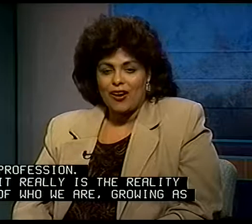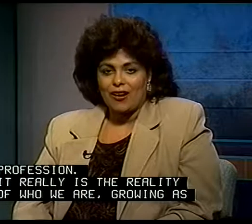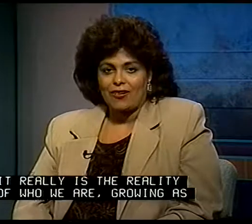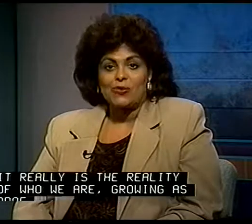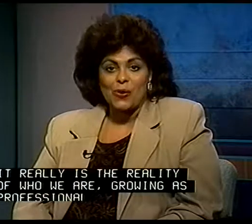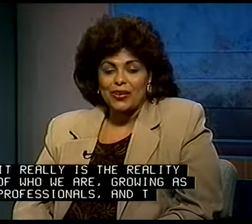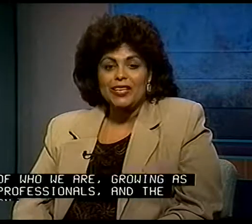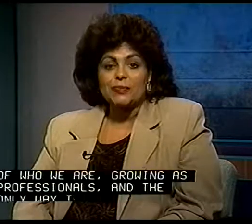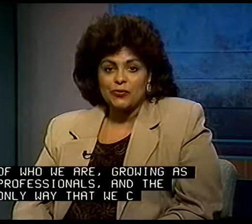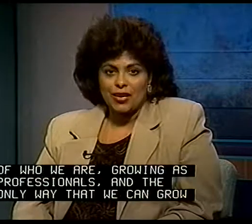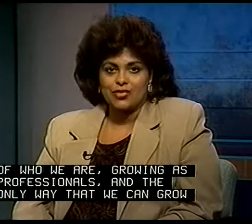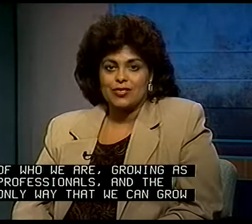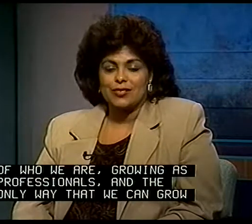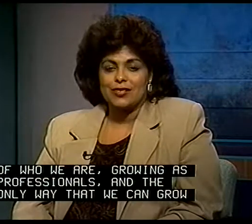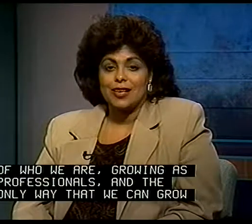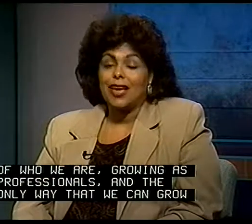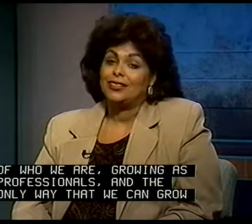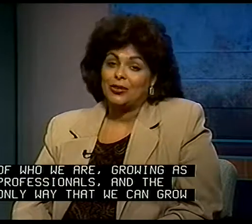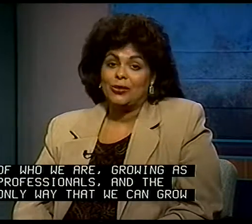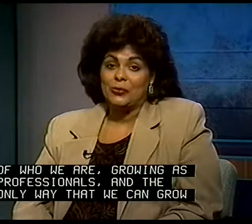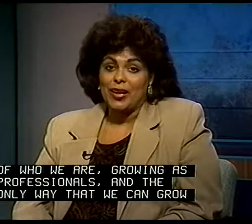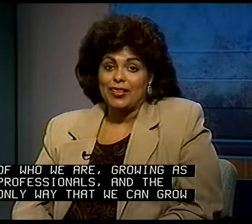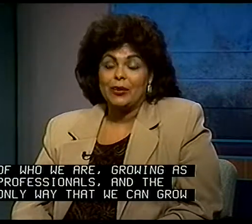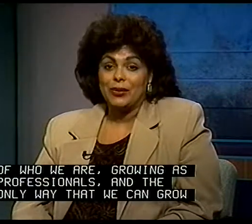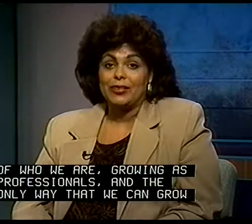are growing as professionals. And the only way that we can